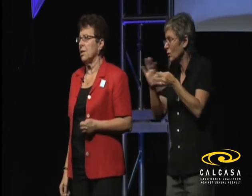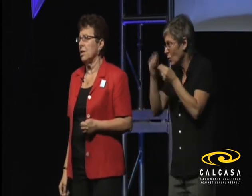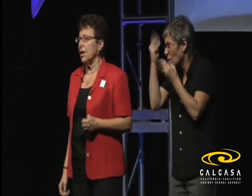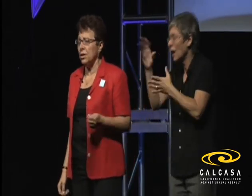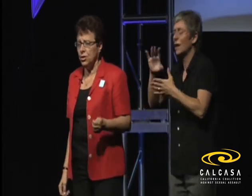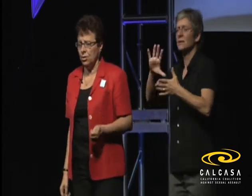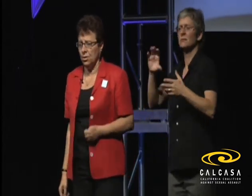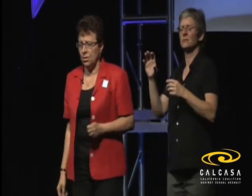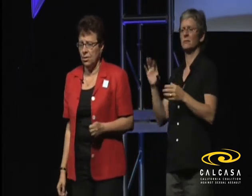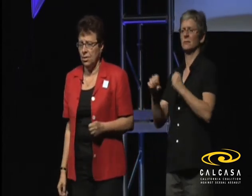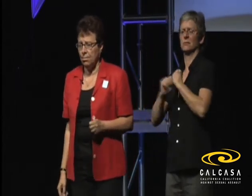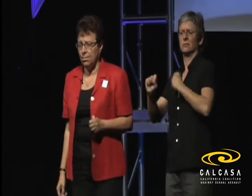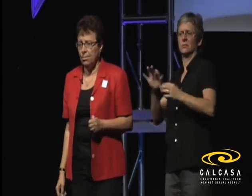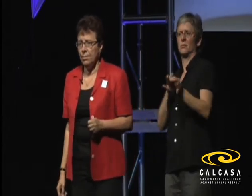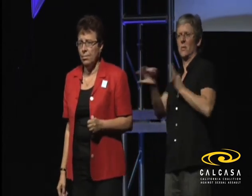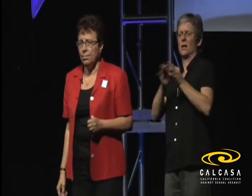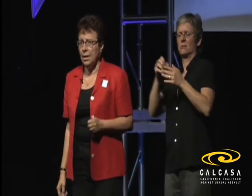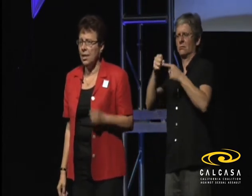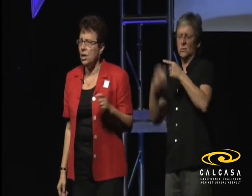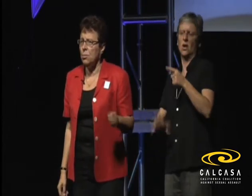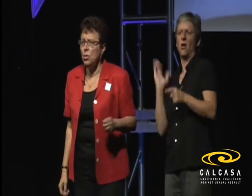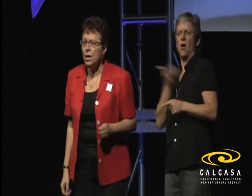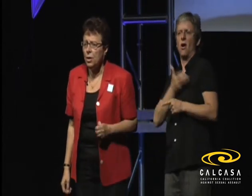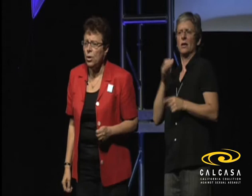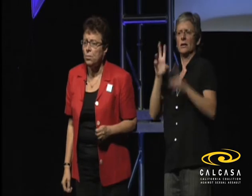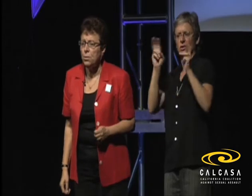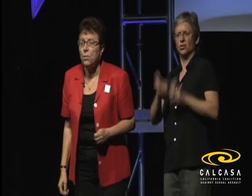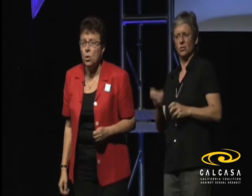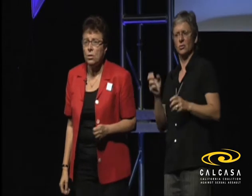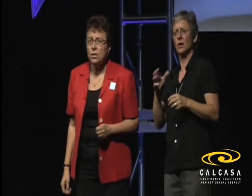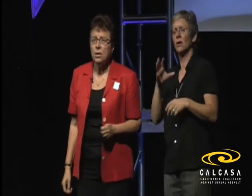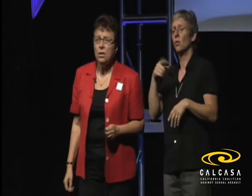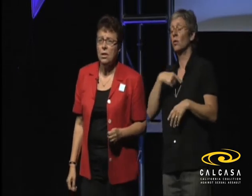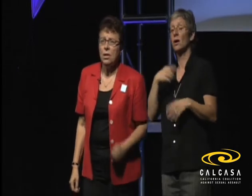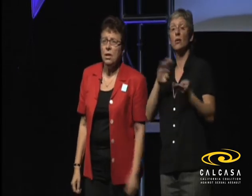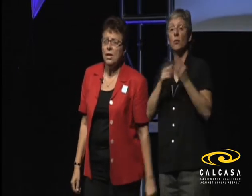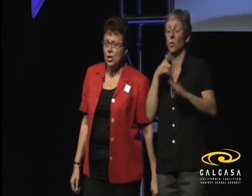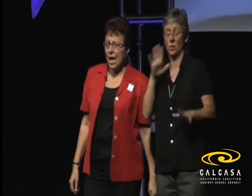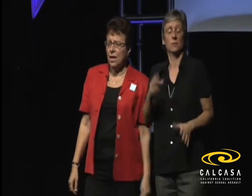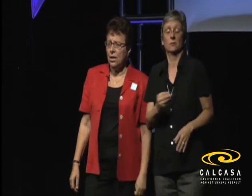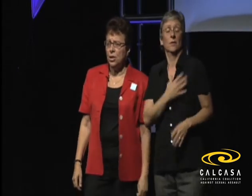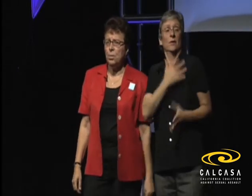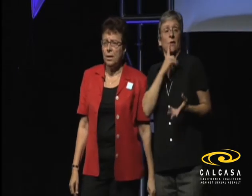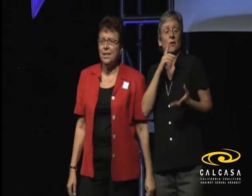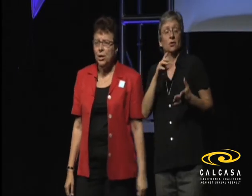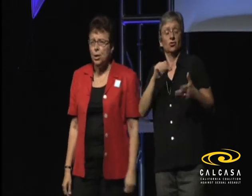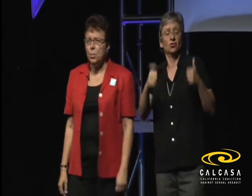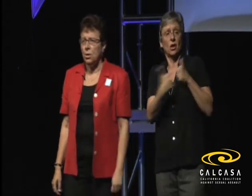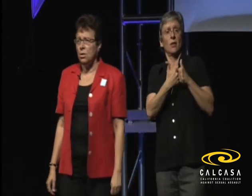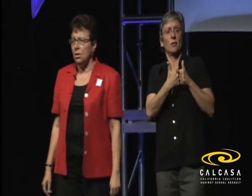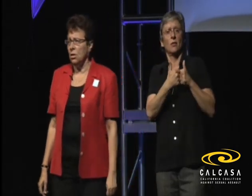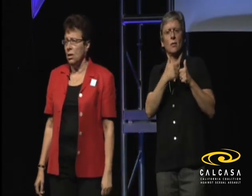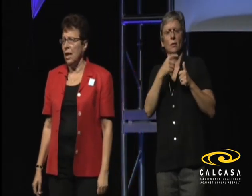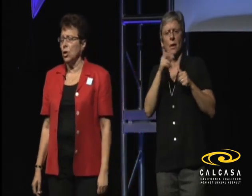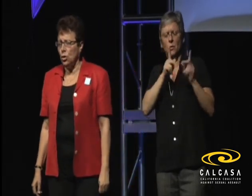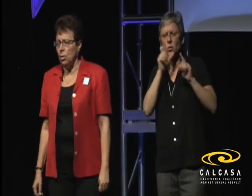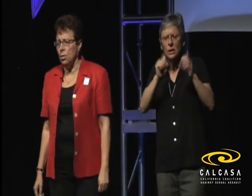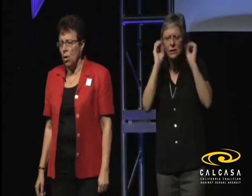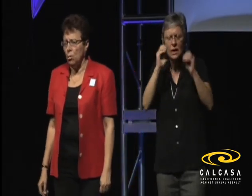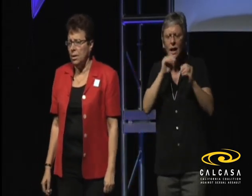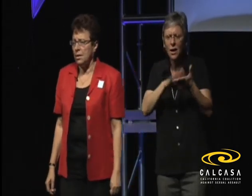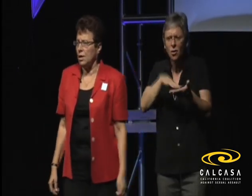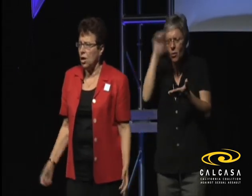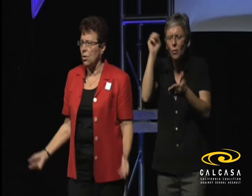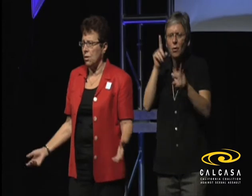dramatize our issues. As a community, we are provoked and challenged by the teachable and